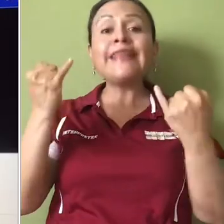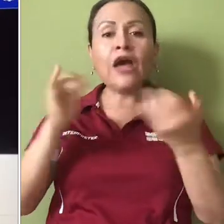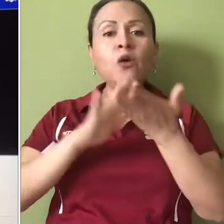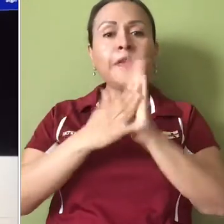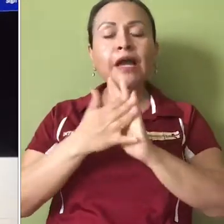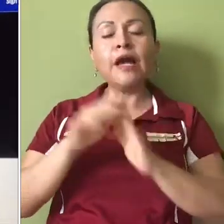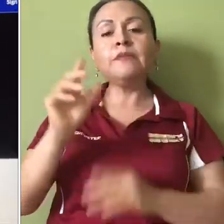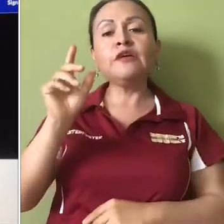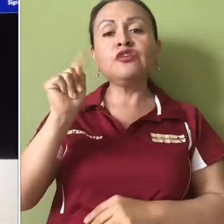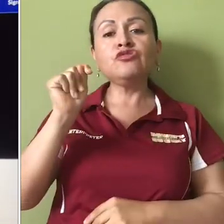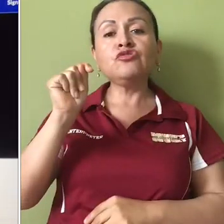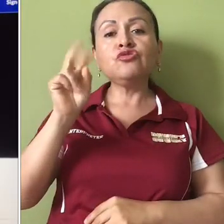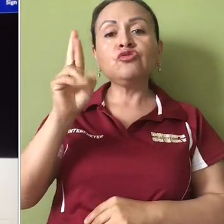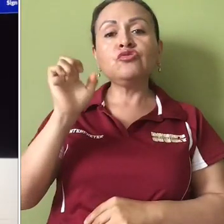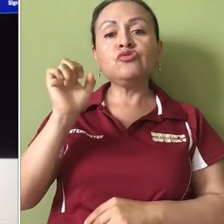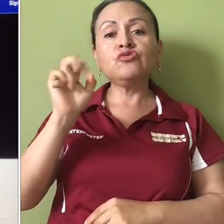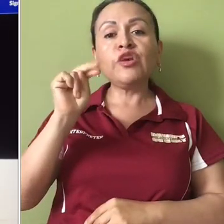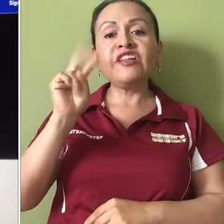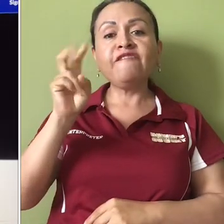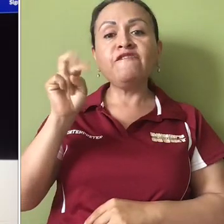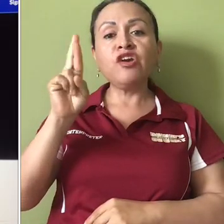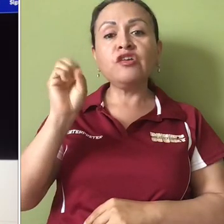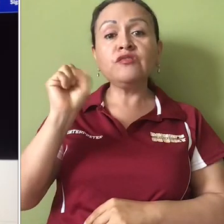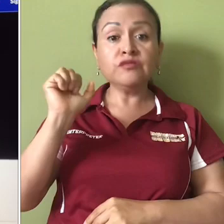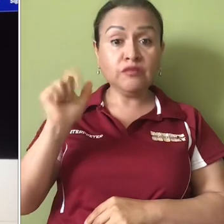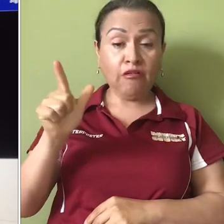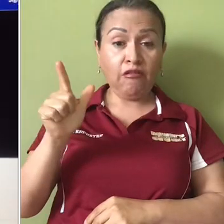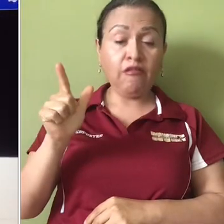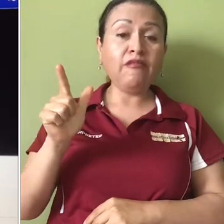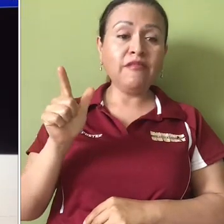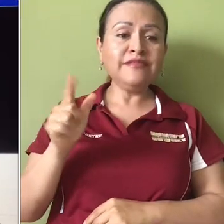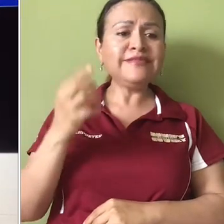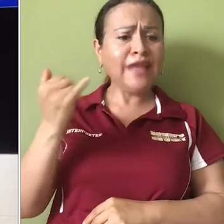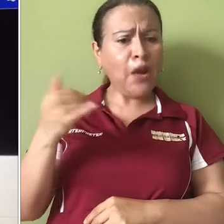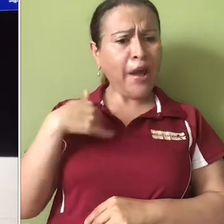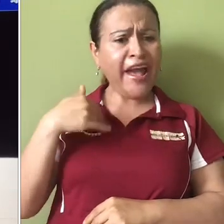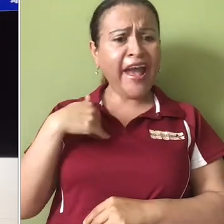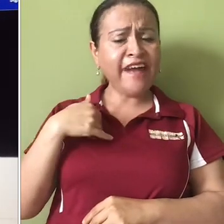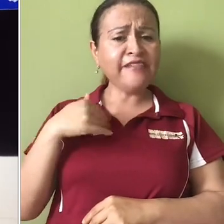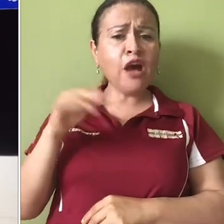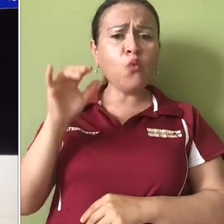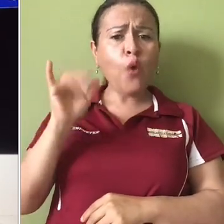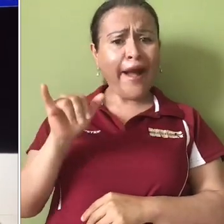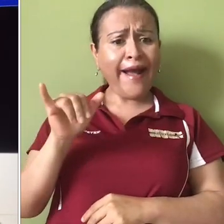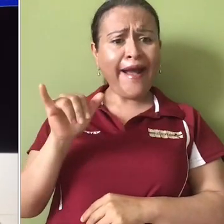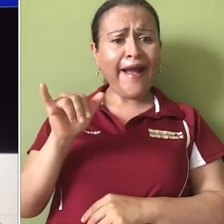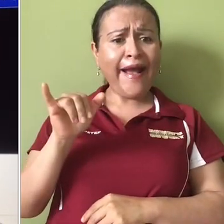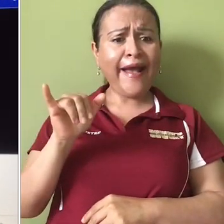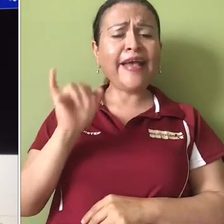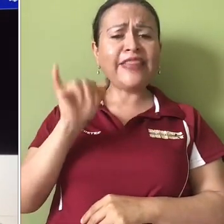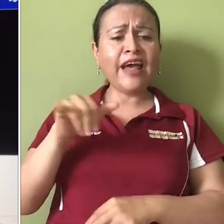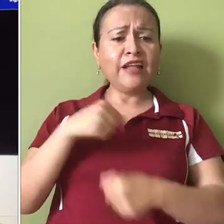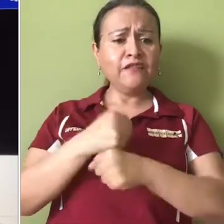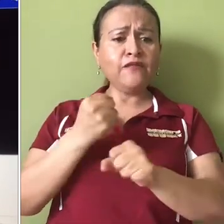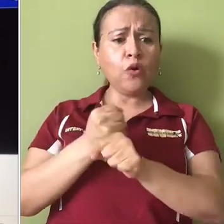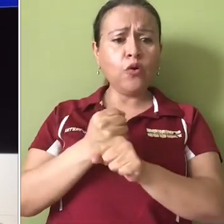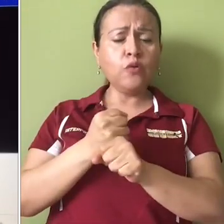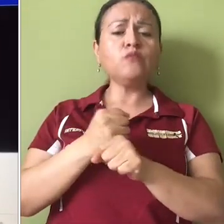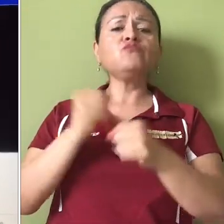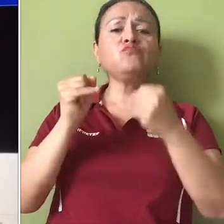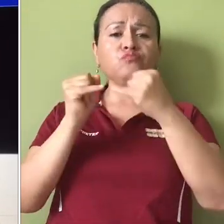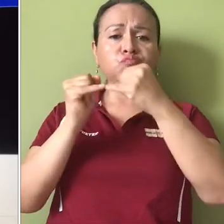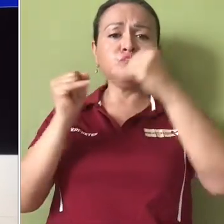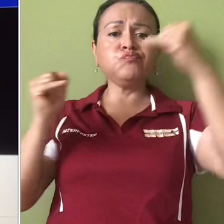magenta line did. And we say, hey, look, this angle y right over here, this angle is formed from the intersection of the transversal